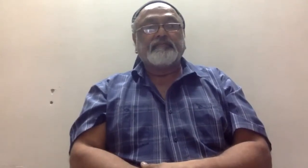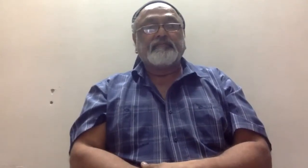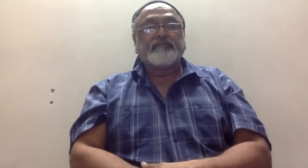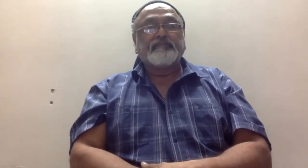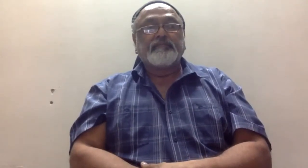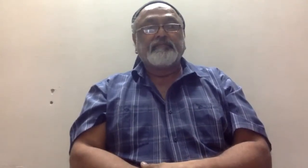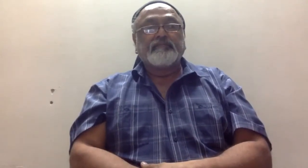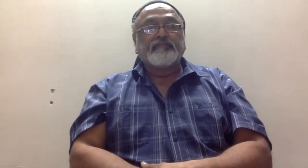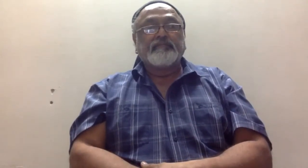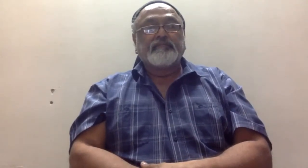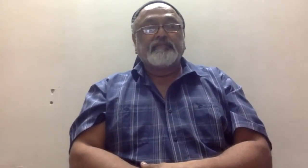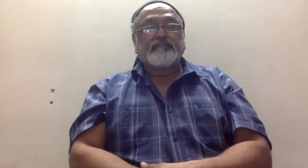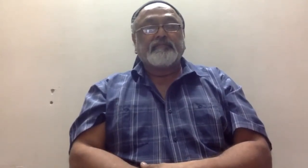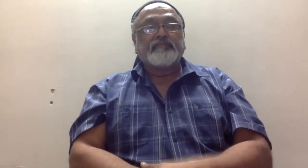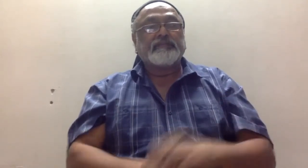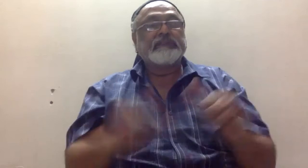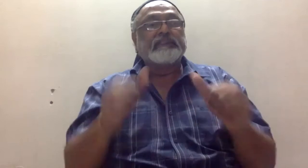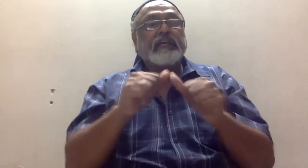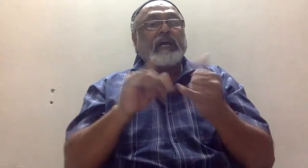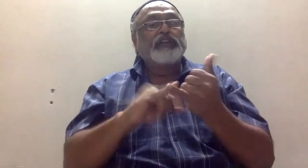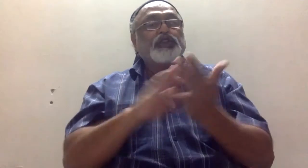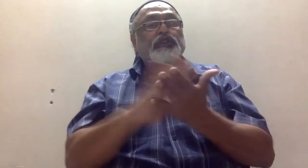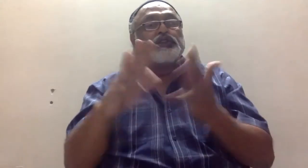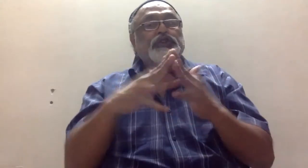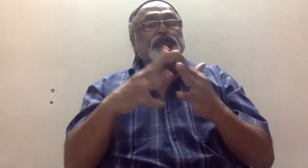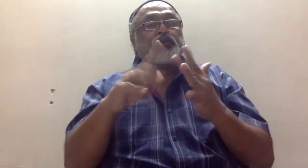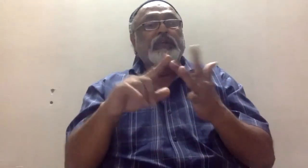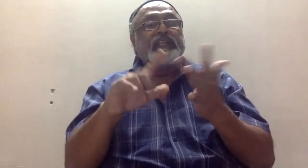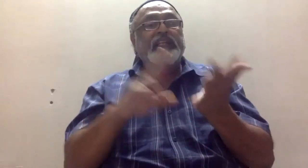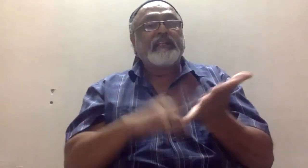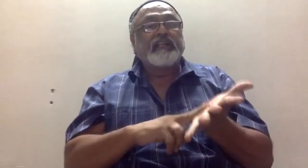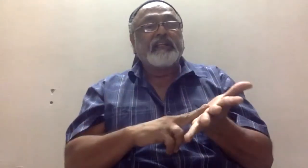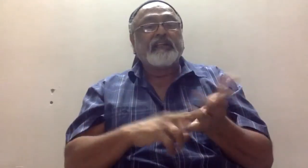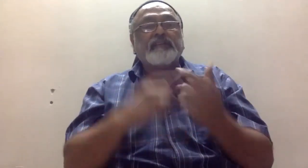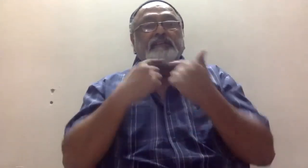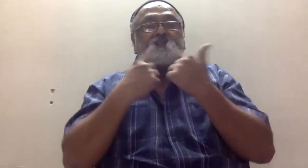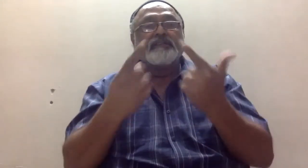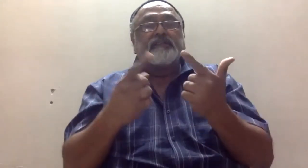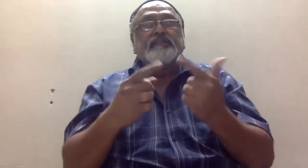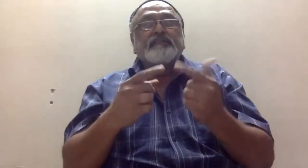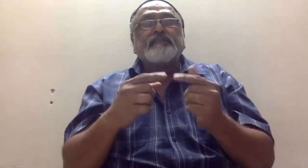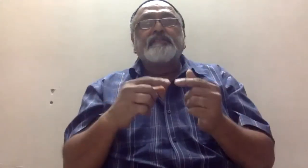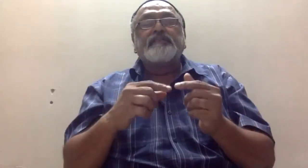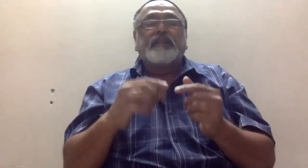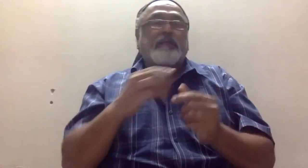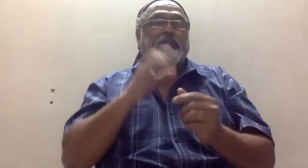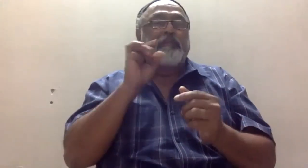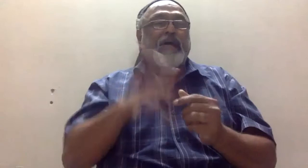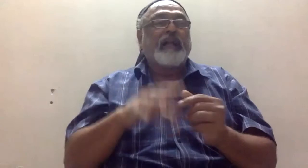Yeah, so this is Ashwin here. You touched something about use of offensive languages in many judgments.